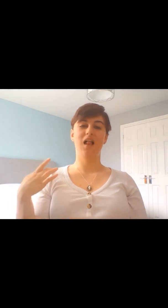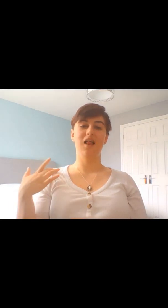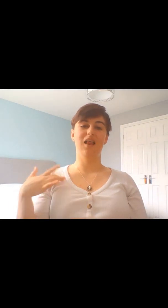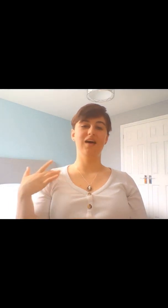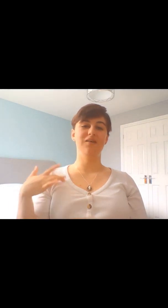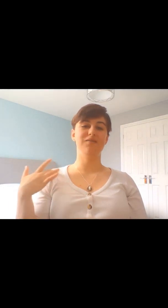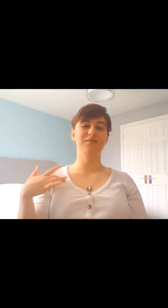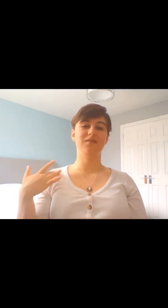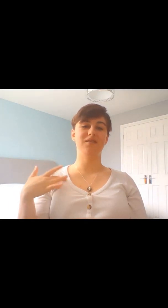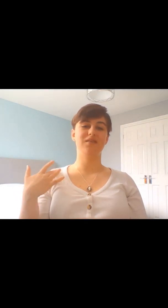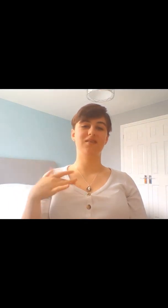Life